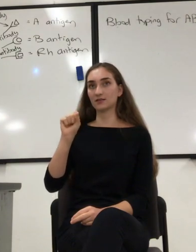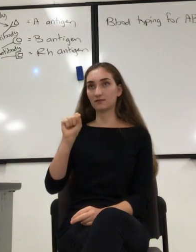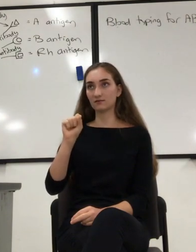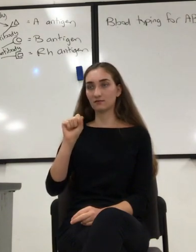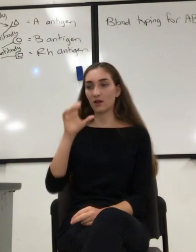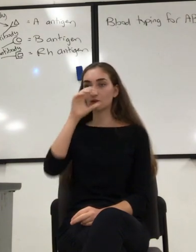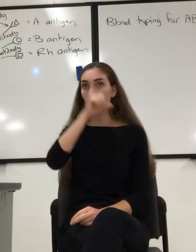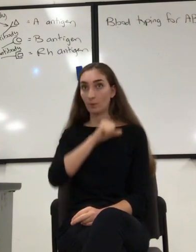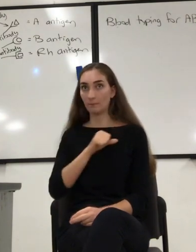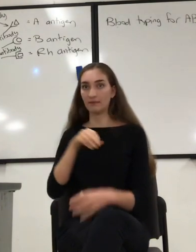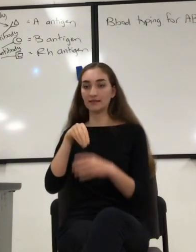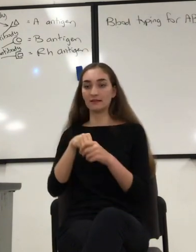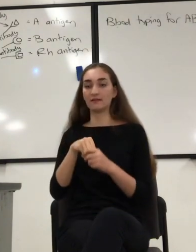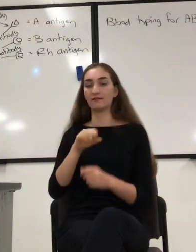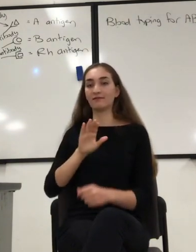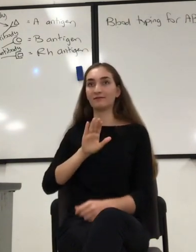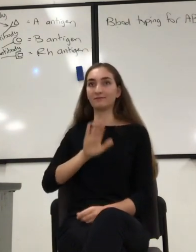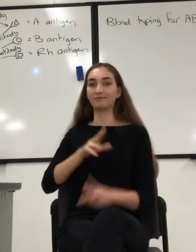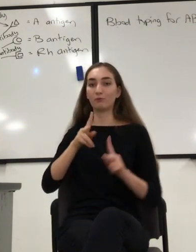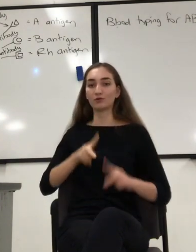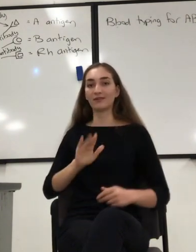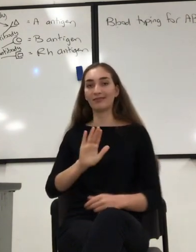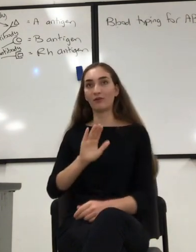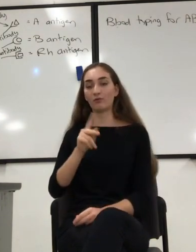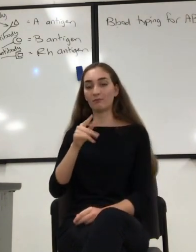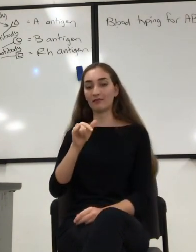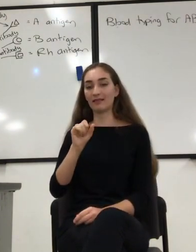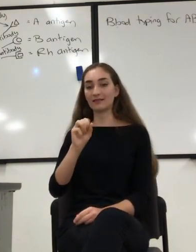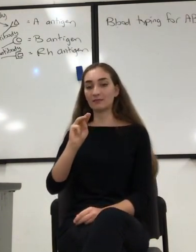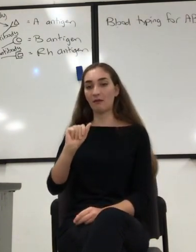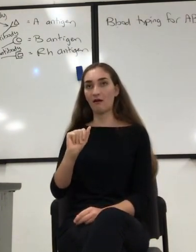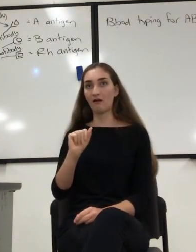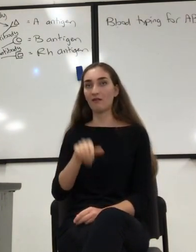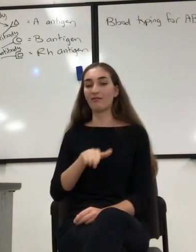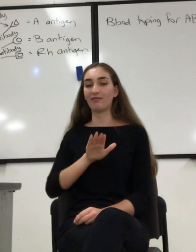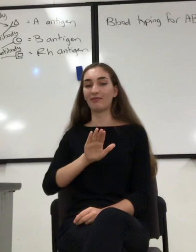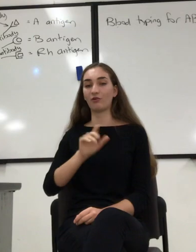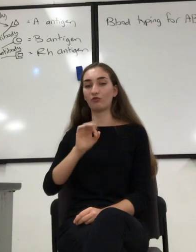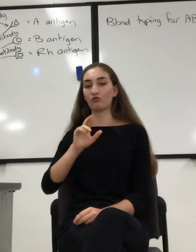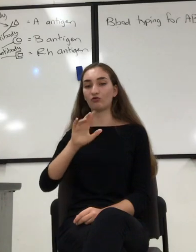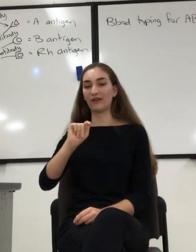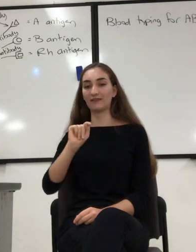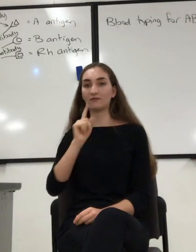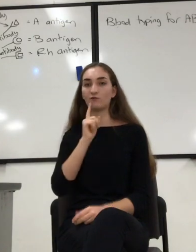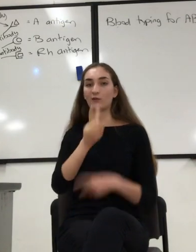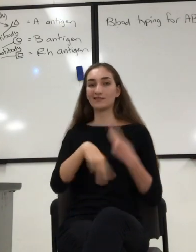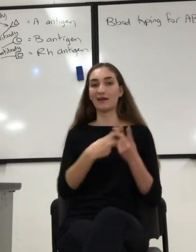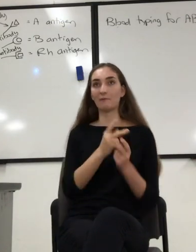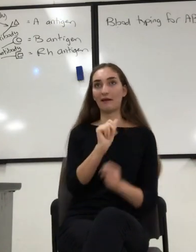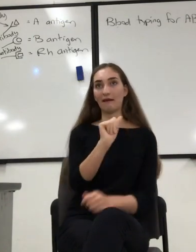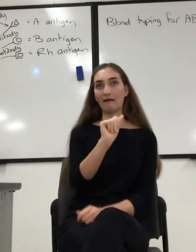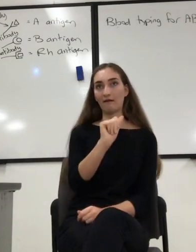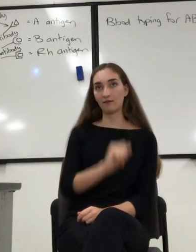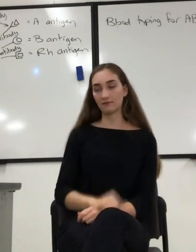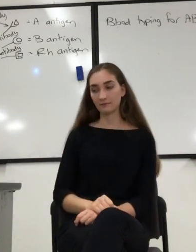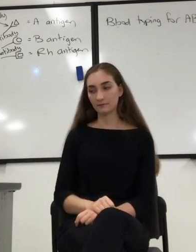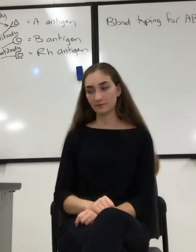Assume that's in their plasma, that's their crit. So that's for type A. So let's do another type.